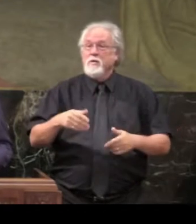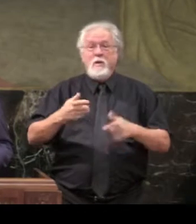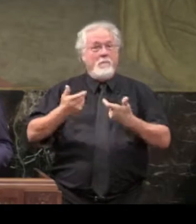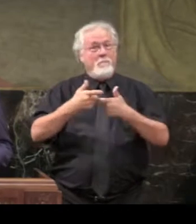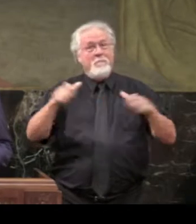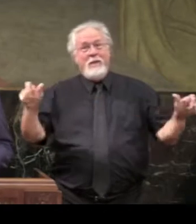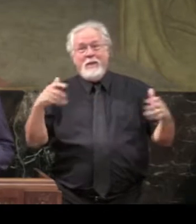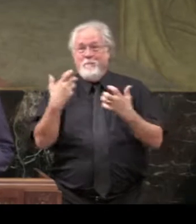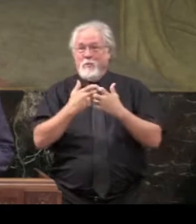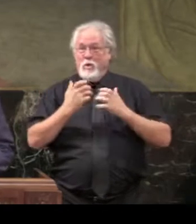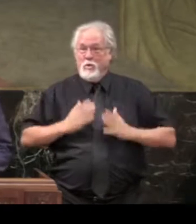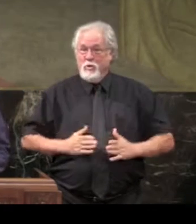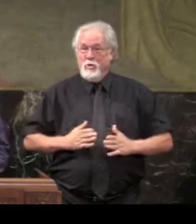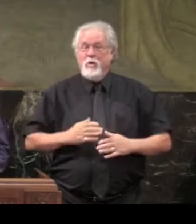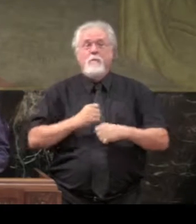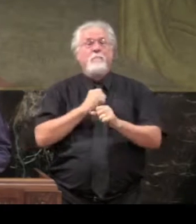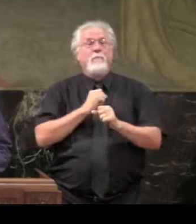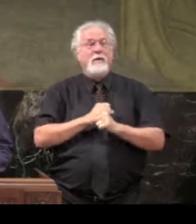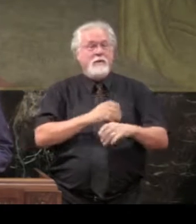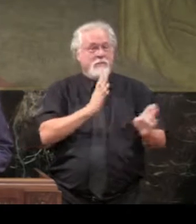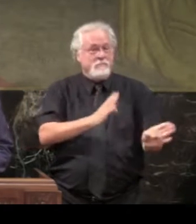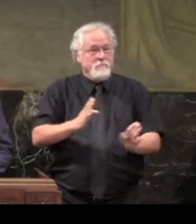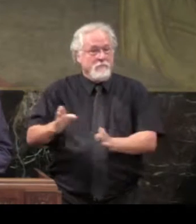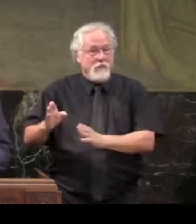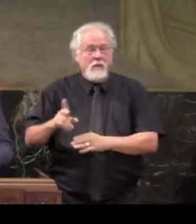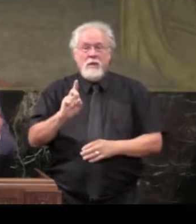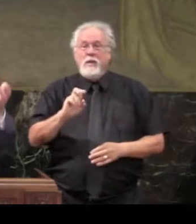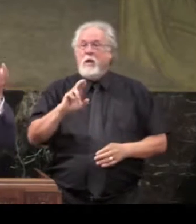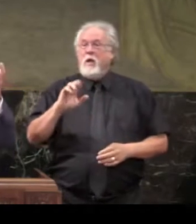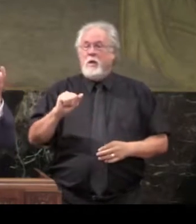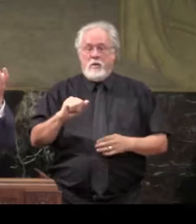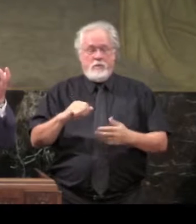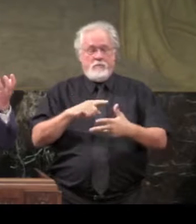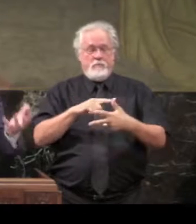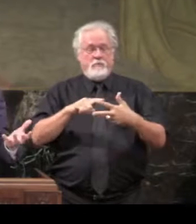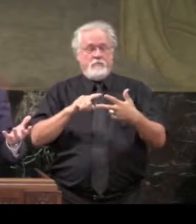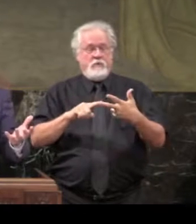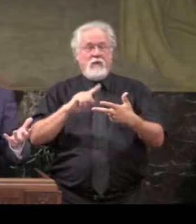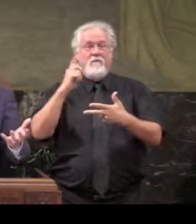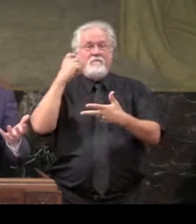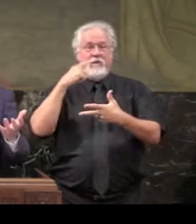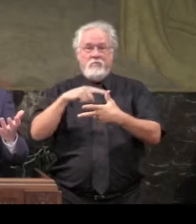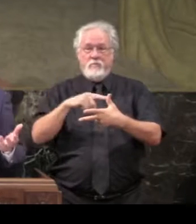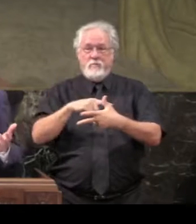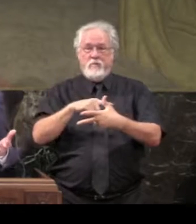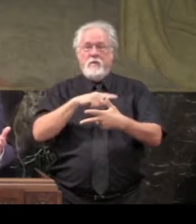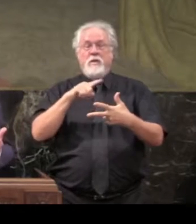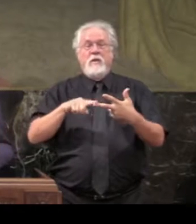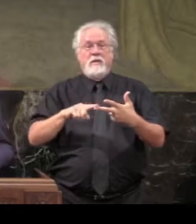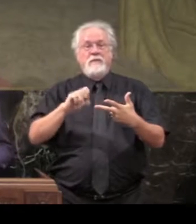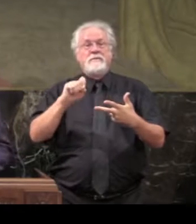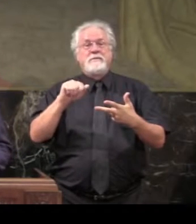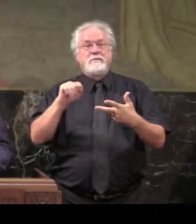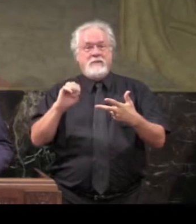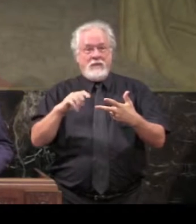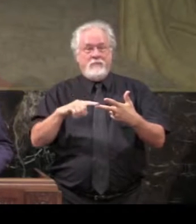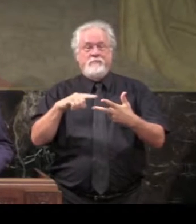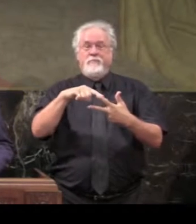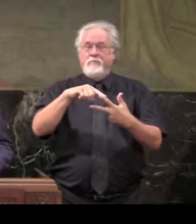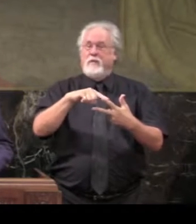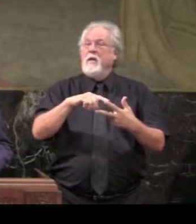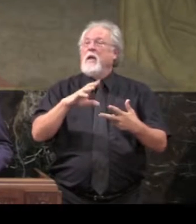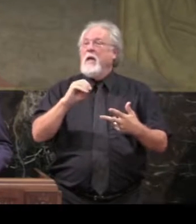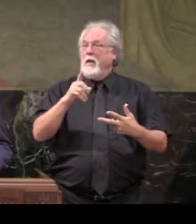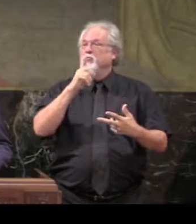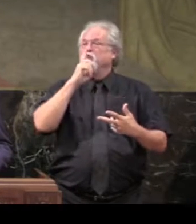partner in making strategic investments. DRA is comprised of the federal side and the states, and it is